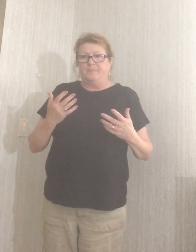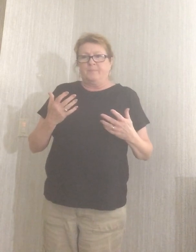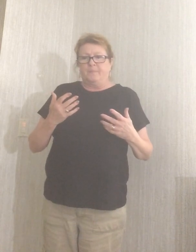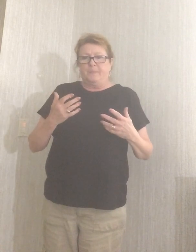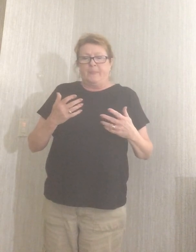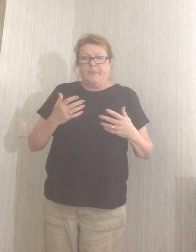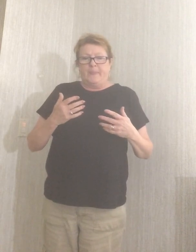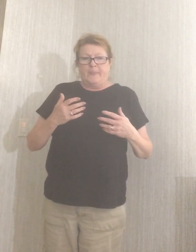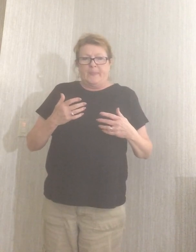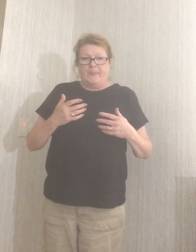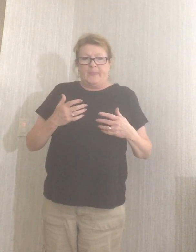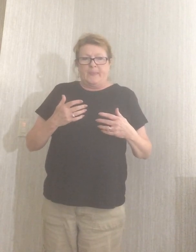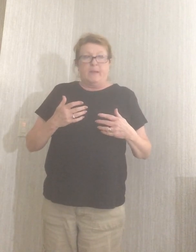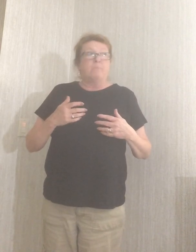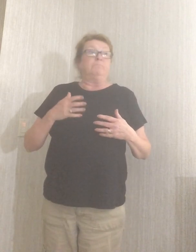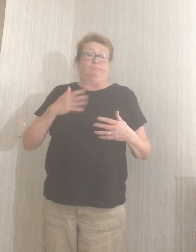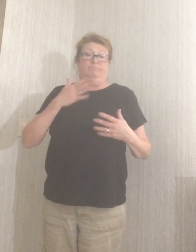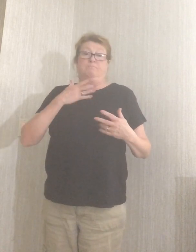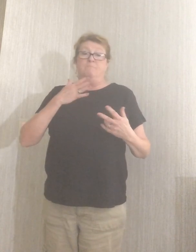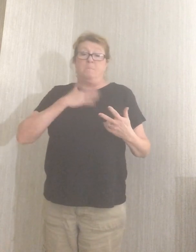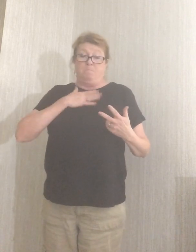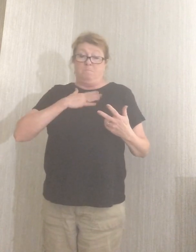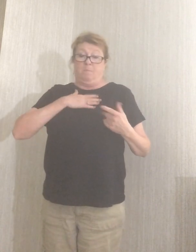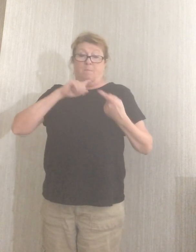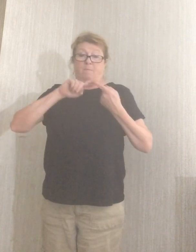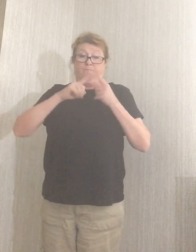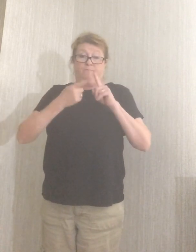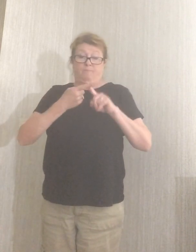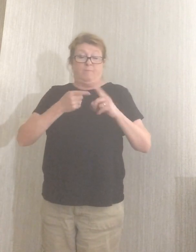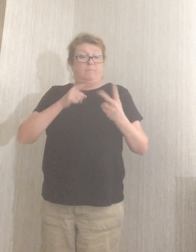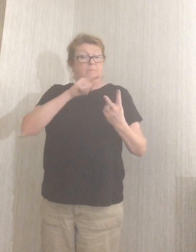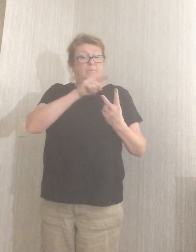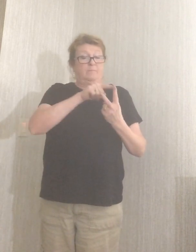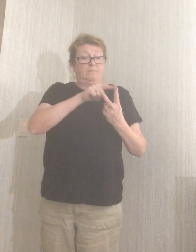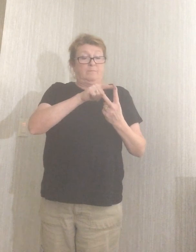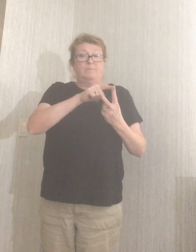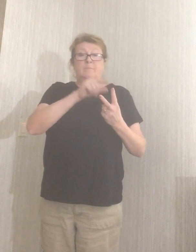My friend Glenn and I spent our time there snorkeling.